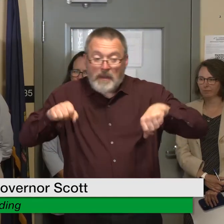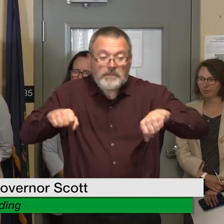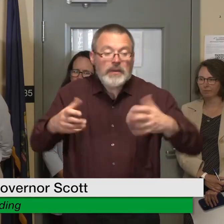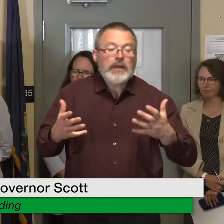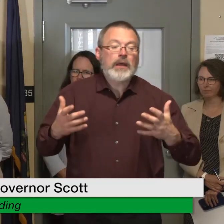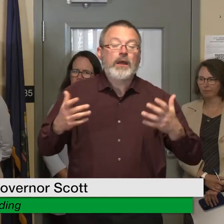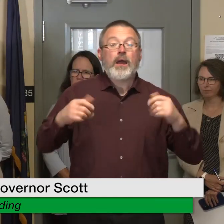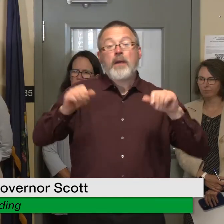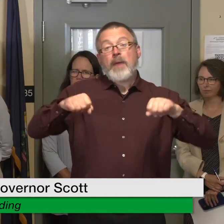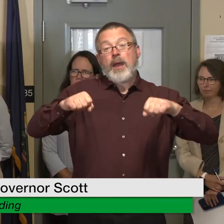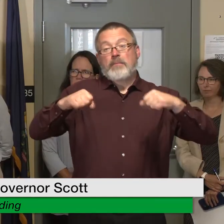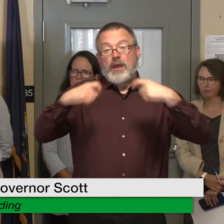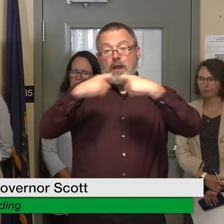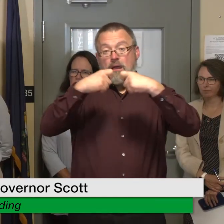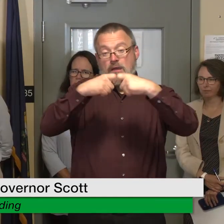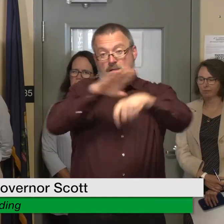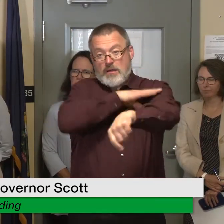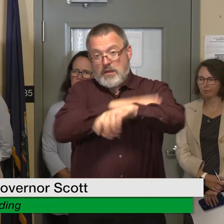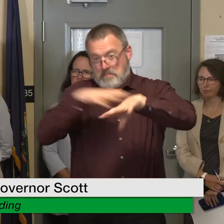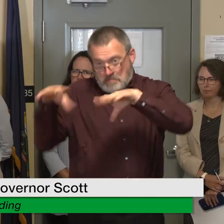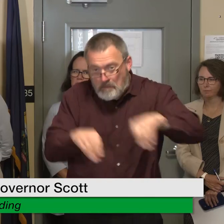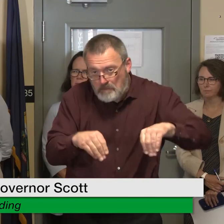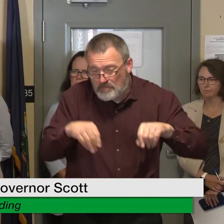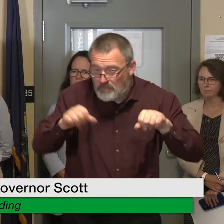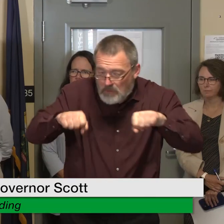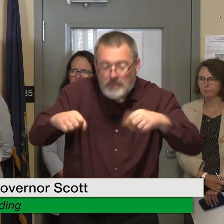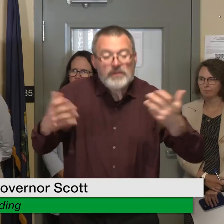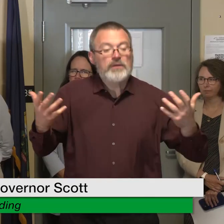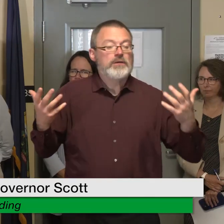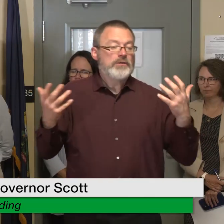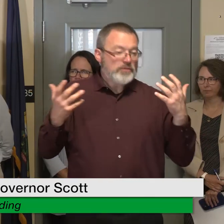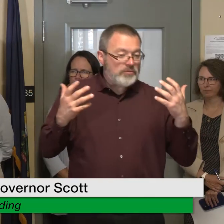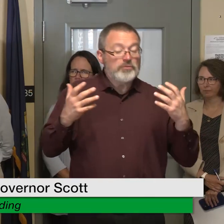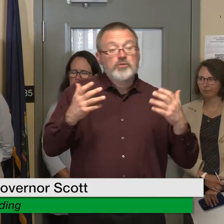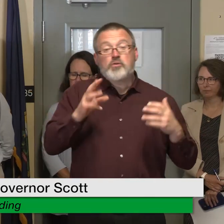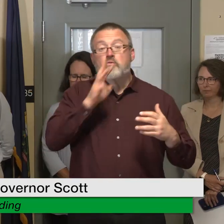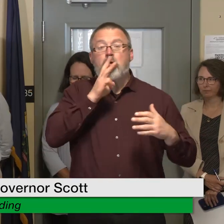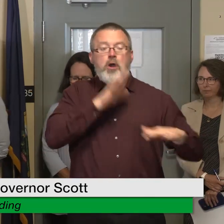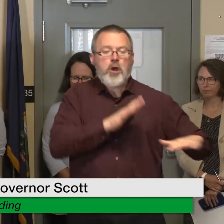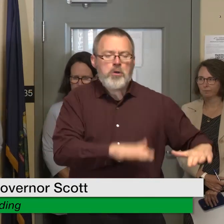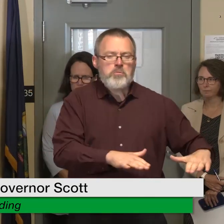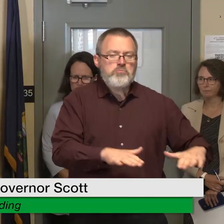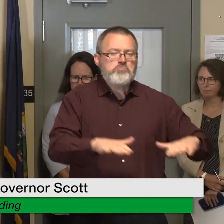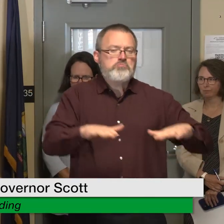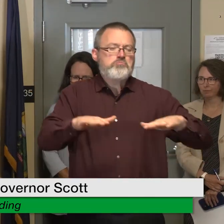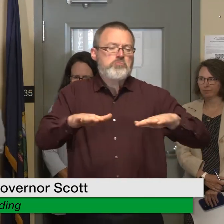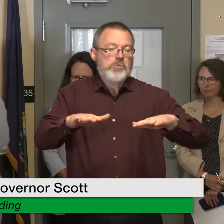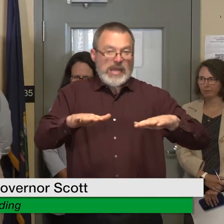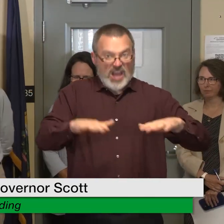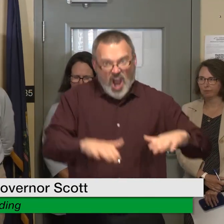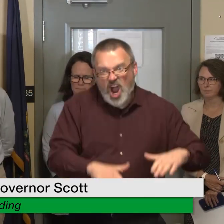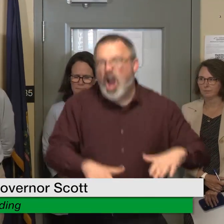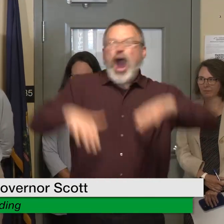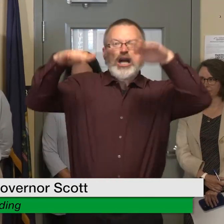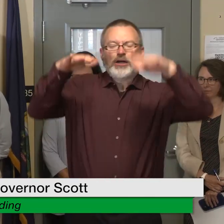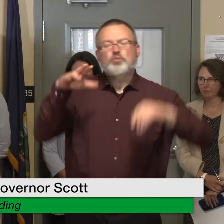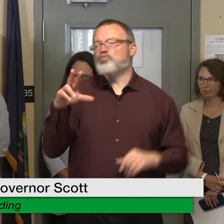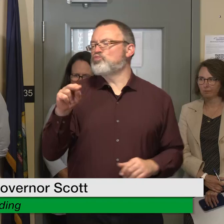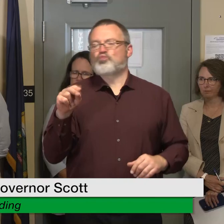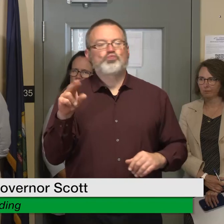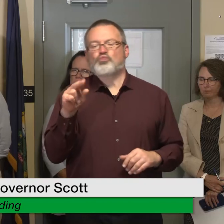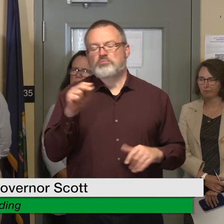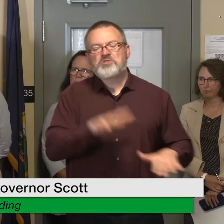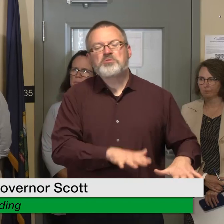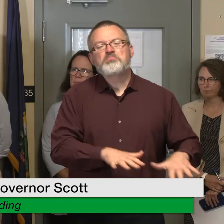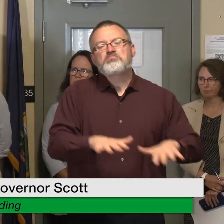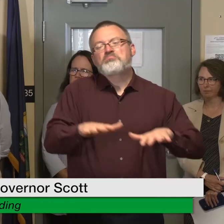large rivers are still high, but the predicted rainfall is not expected to cause them to exceed their banks or cause widespread